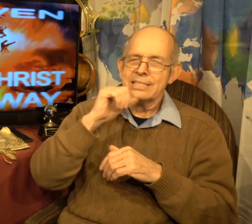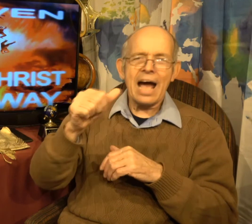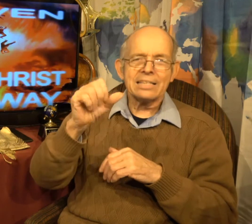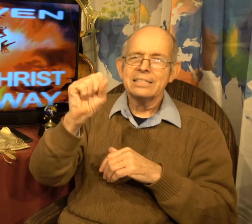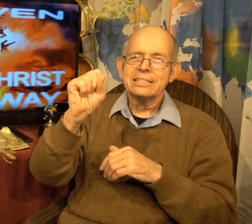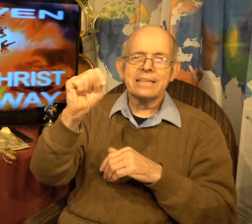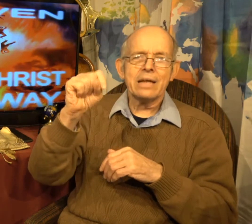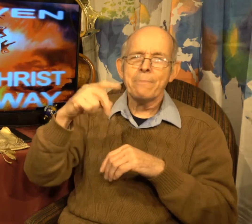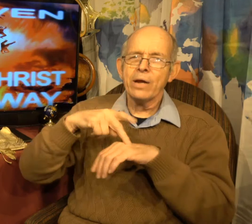Not St. Peter.